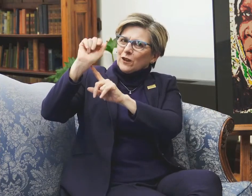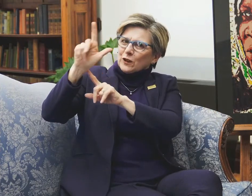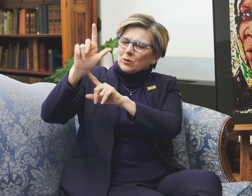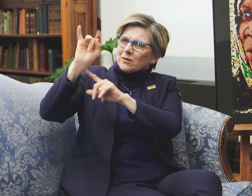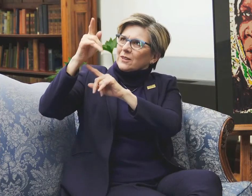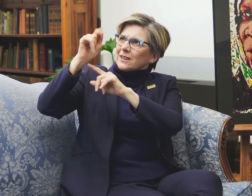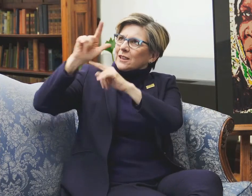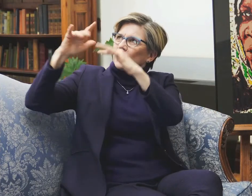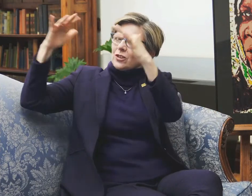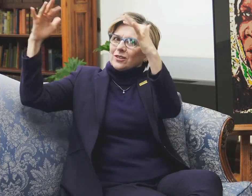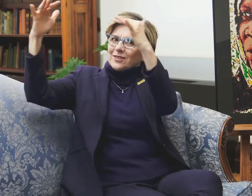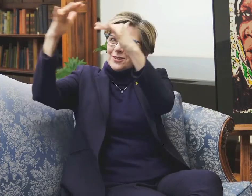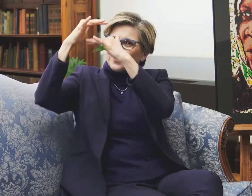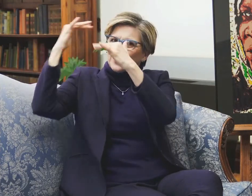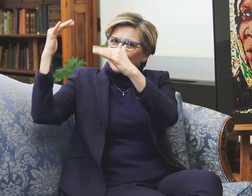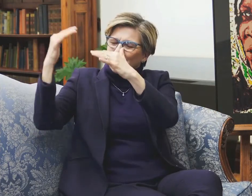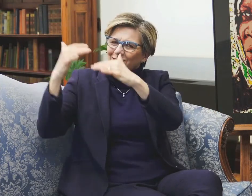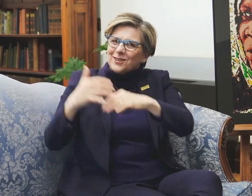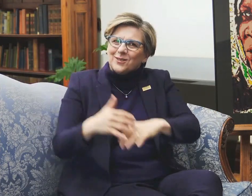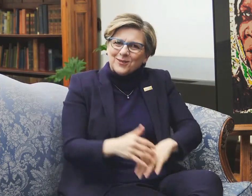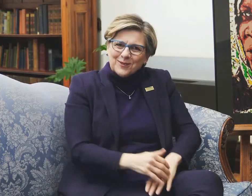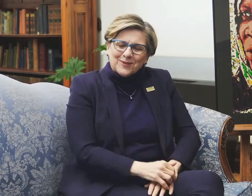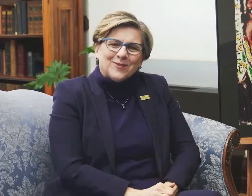virtual digital sphere.